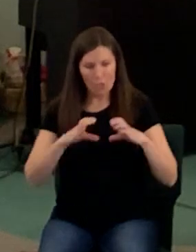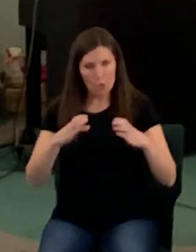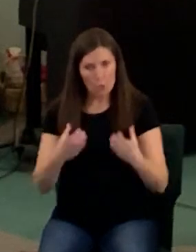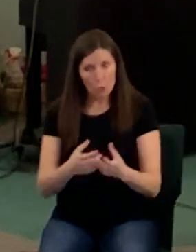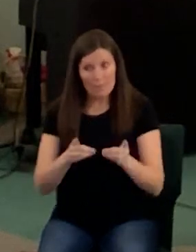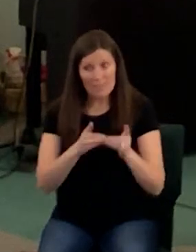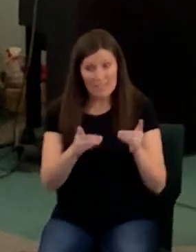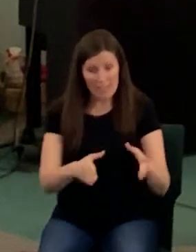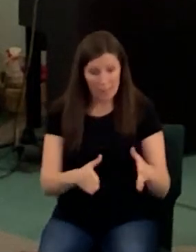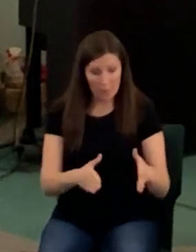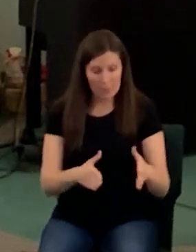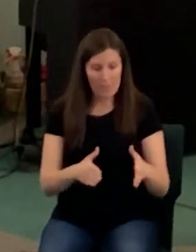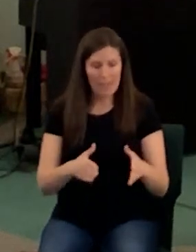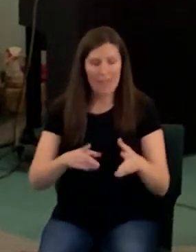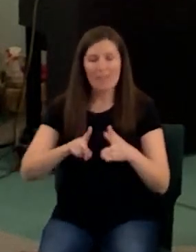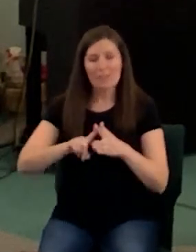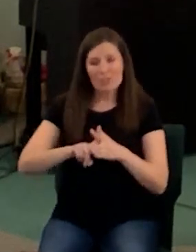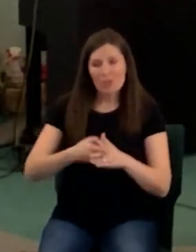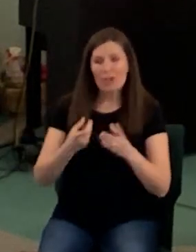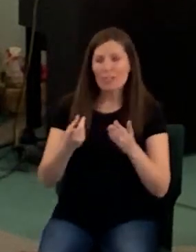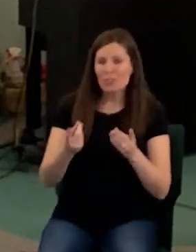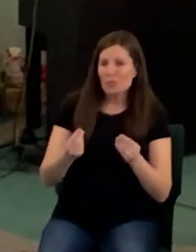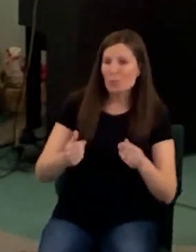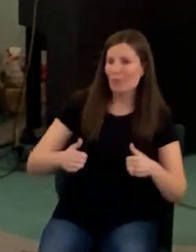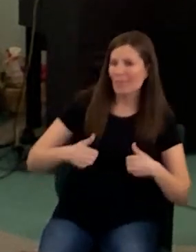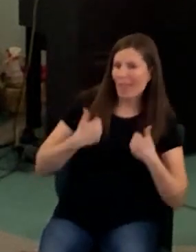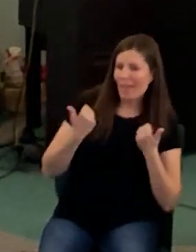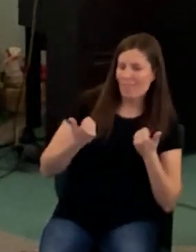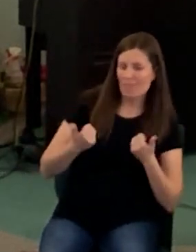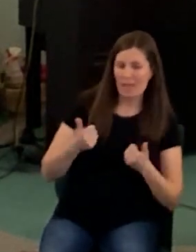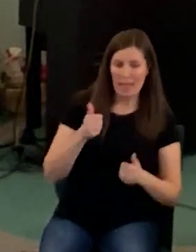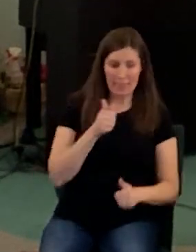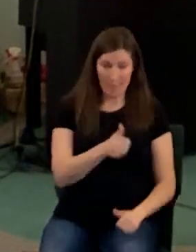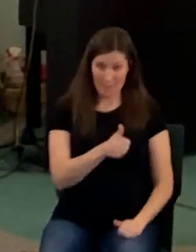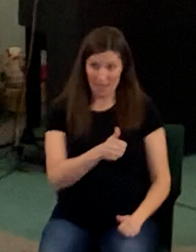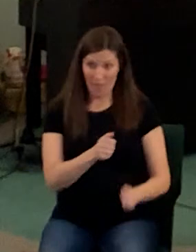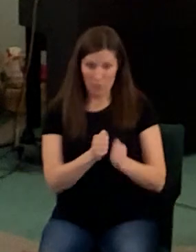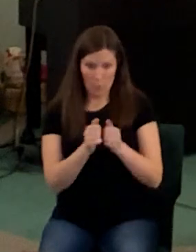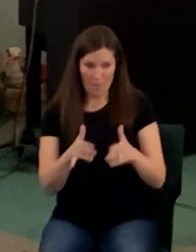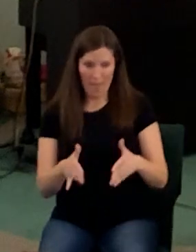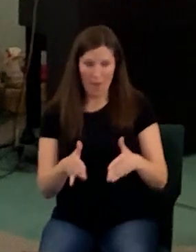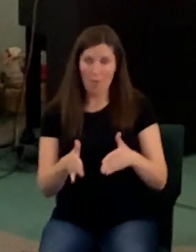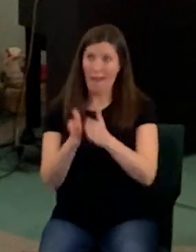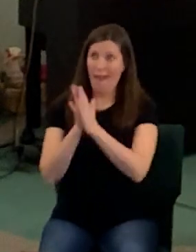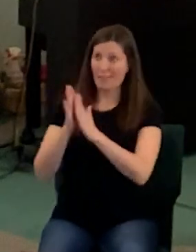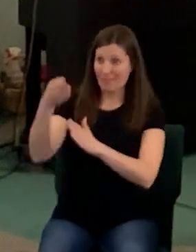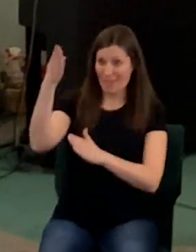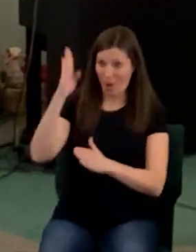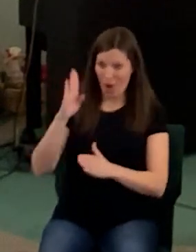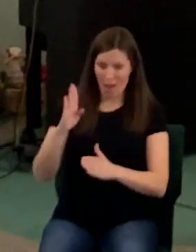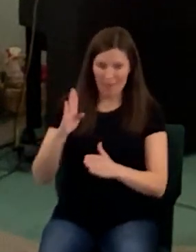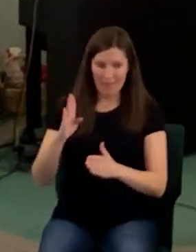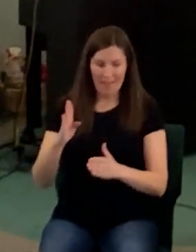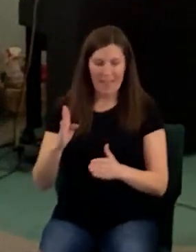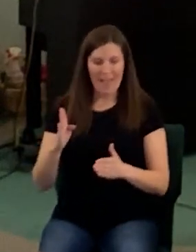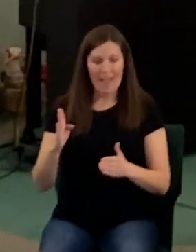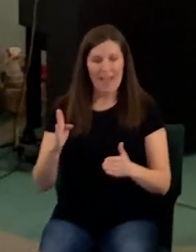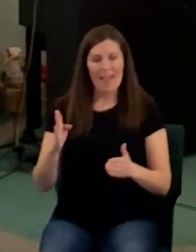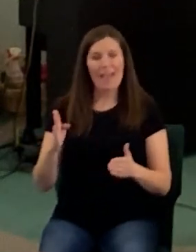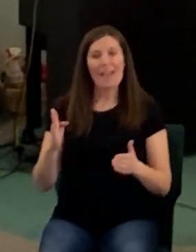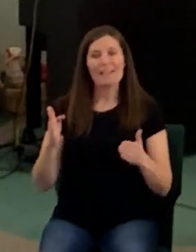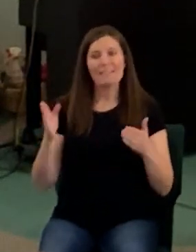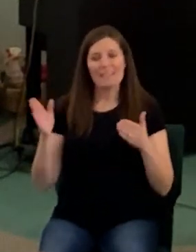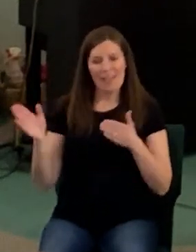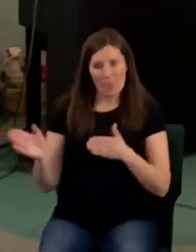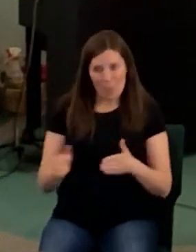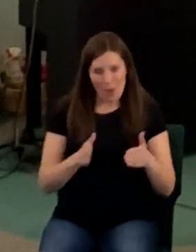are starting to go about life on their own without consulting God. And in the process, Jesus provides for